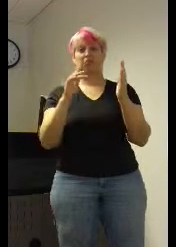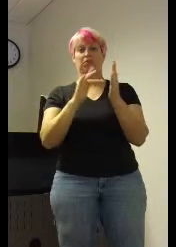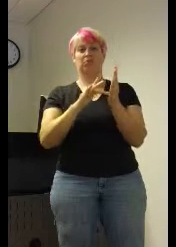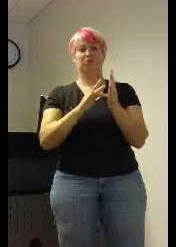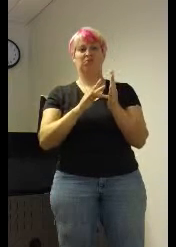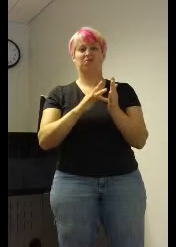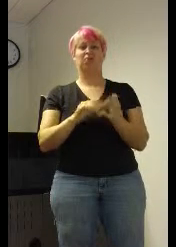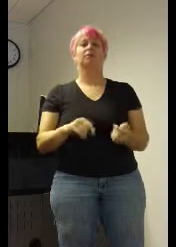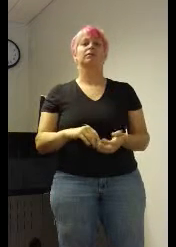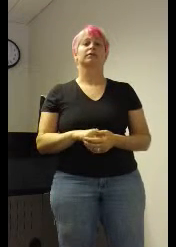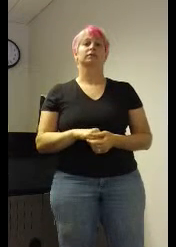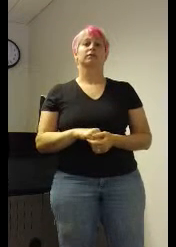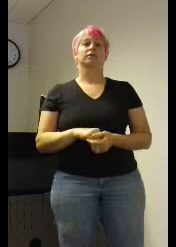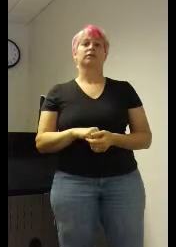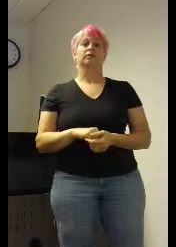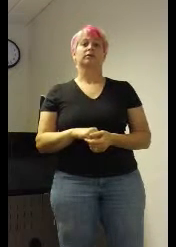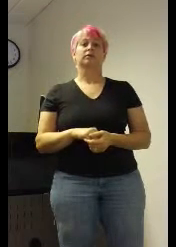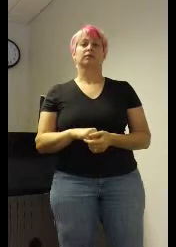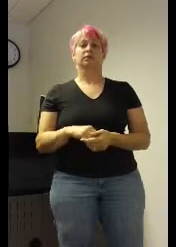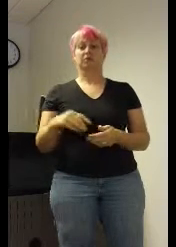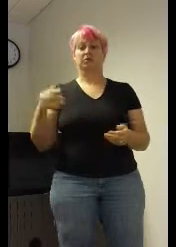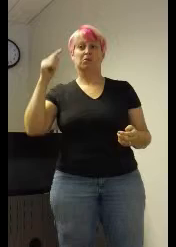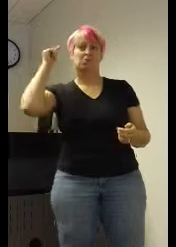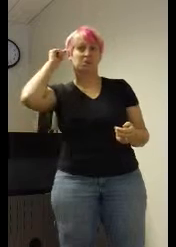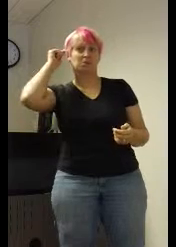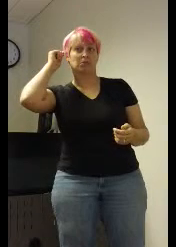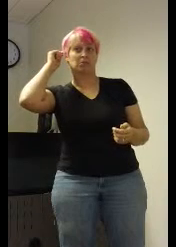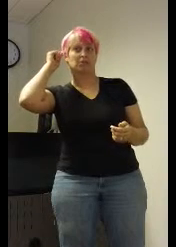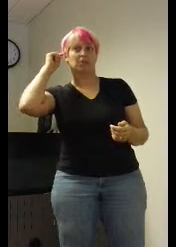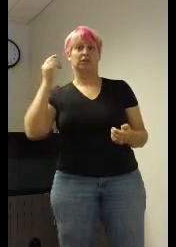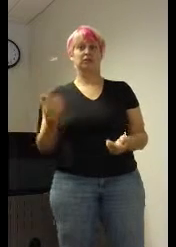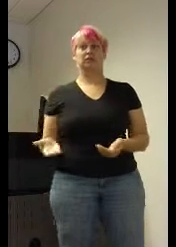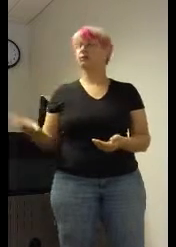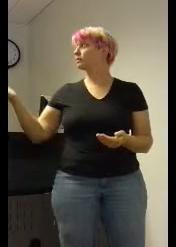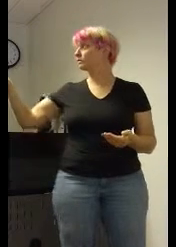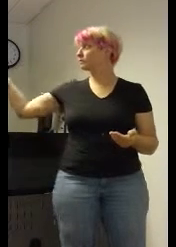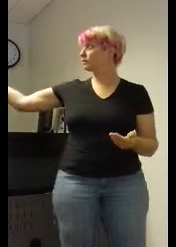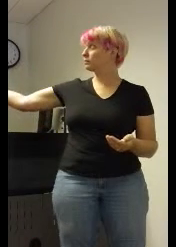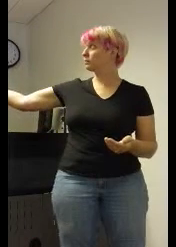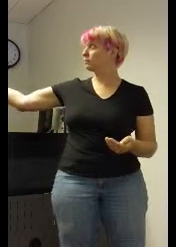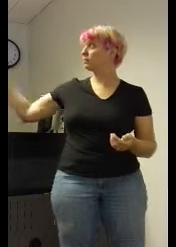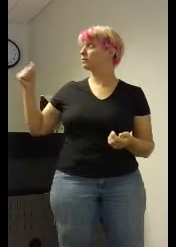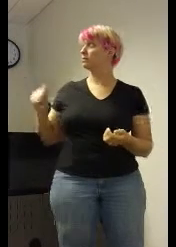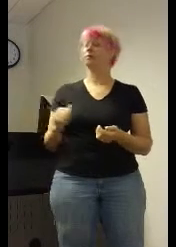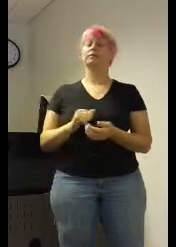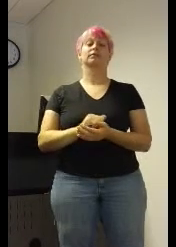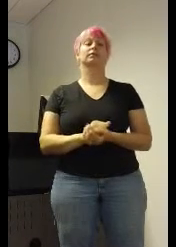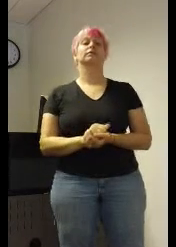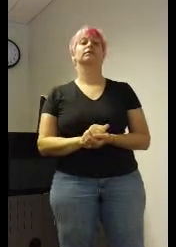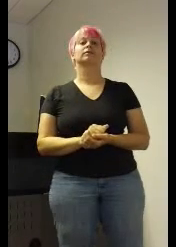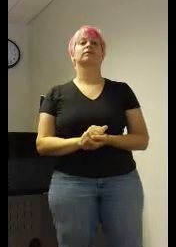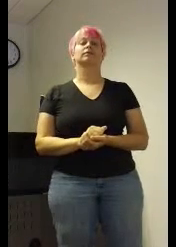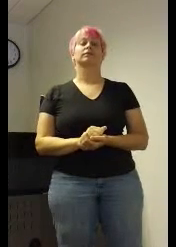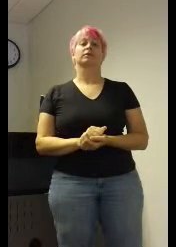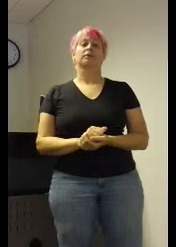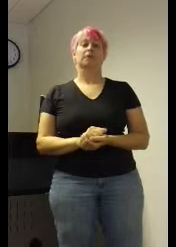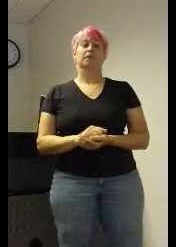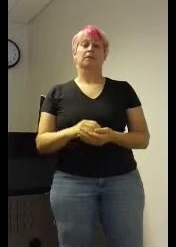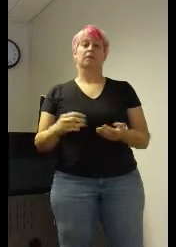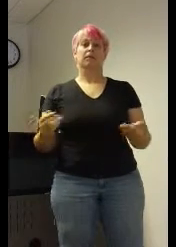one. Well, this is your brain with ADHD. So once again, when people say it's made up, somebody just